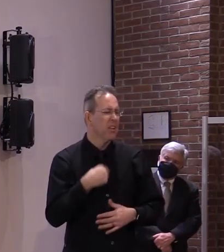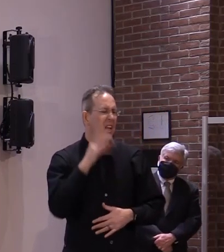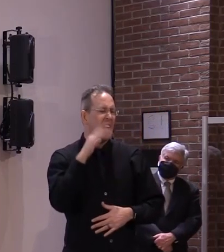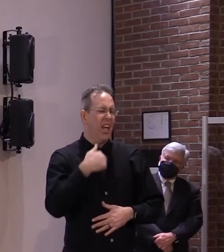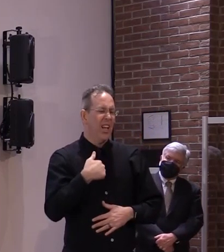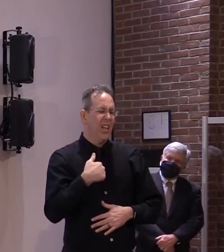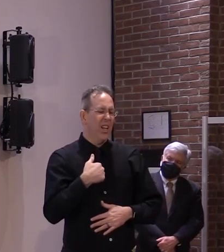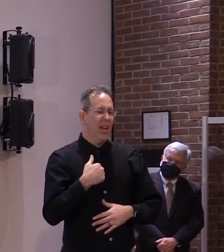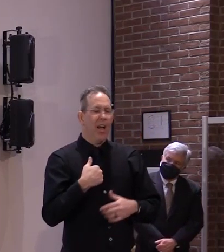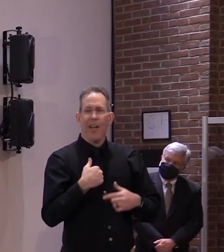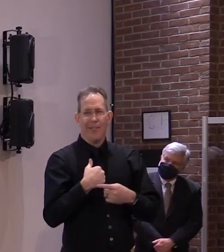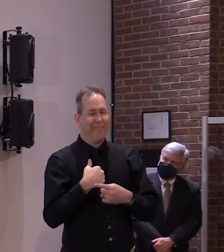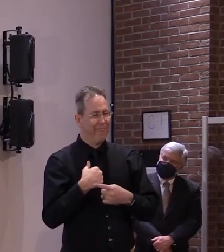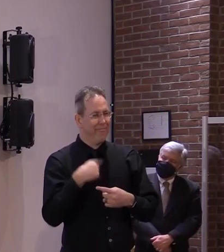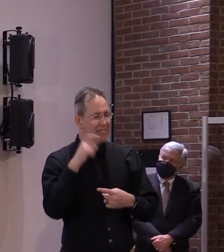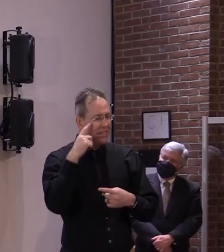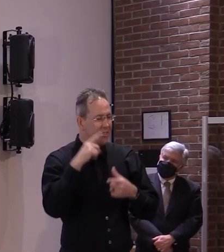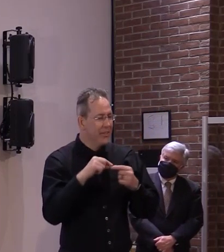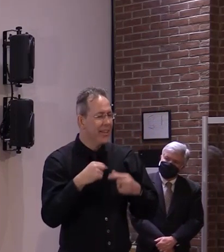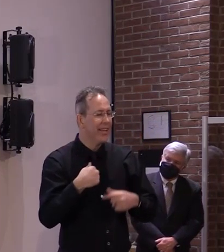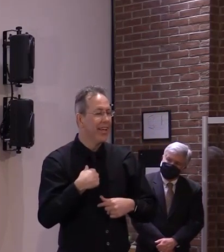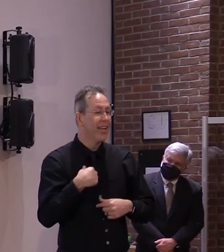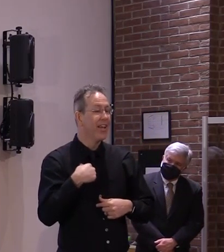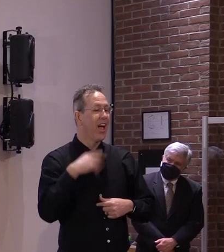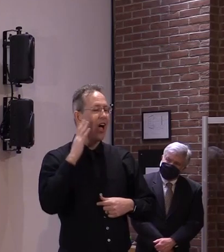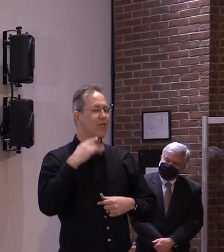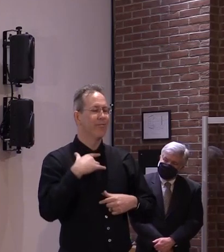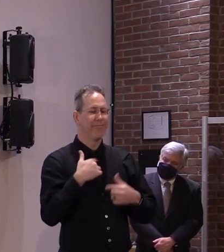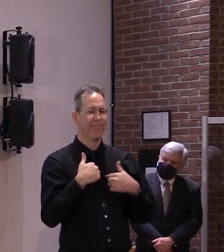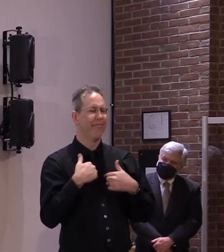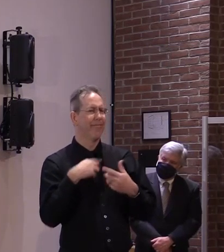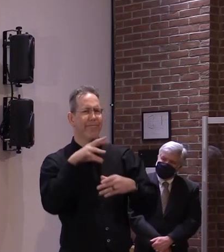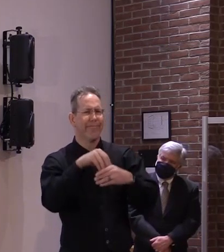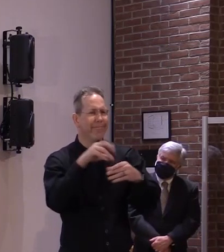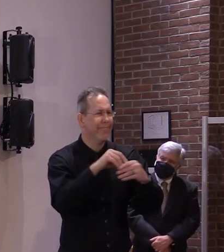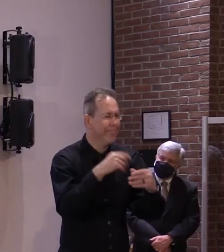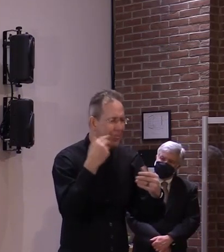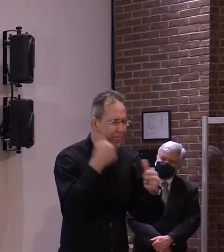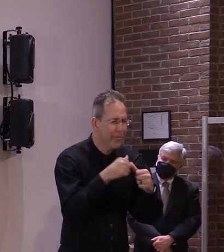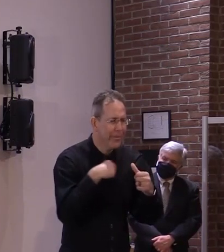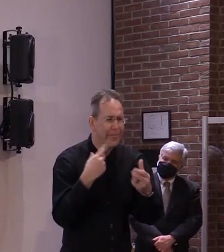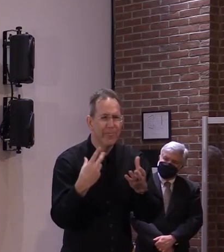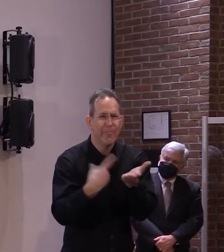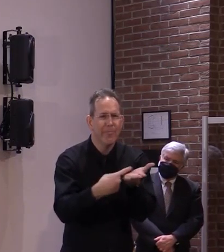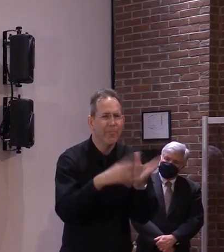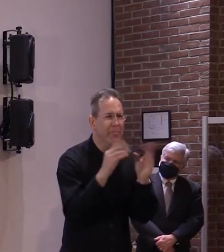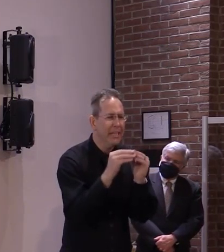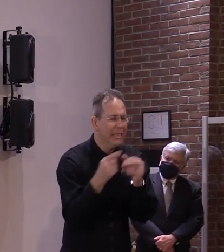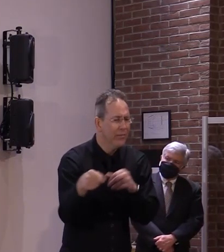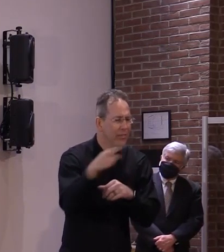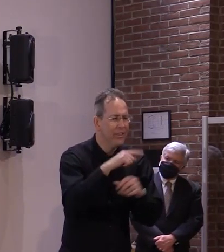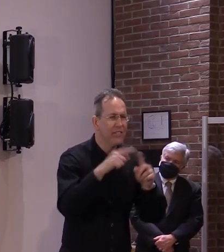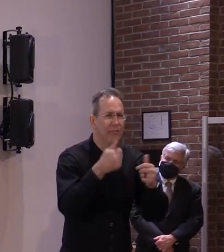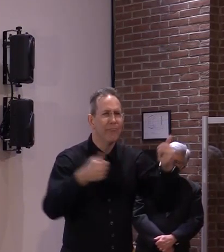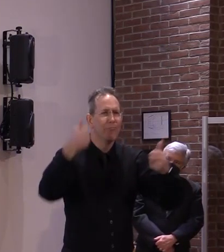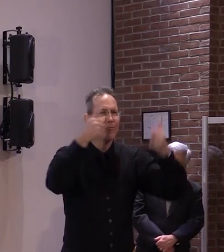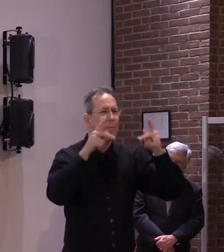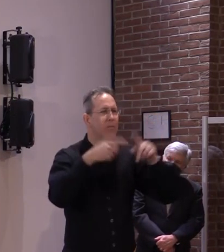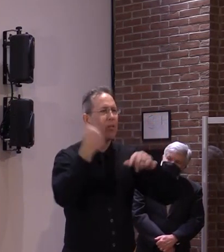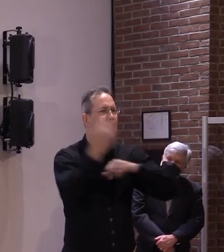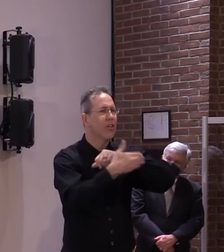reps all the time from different countries, and just as a courtesy. And we did at this point, you know, I've met